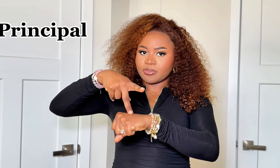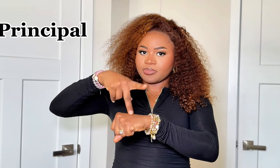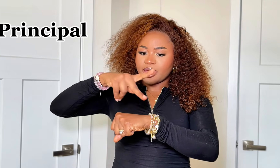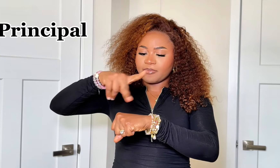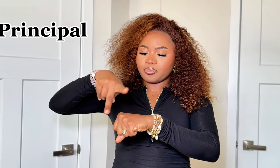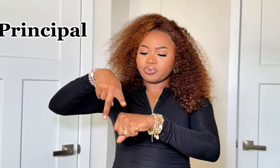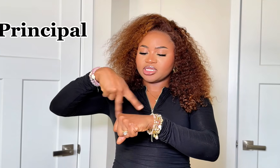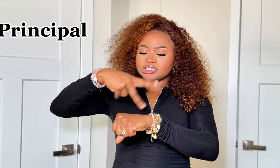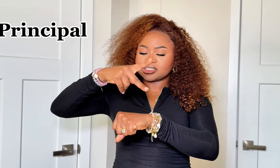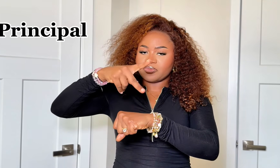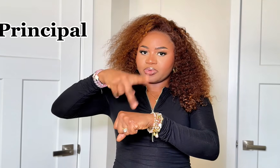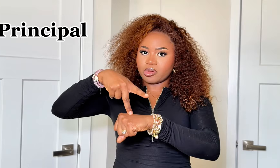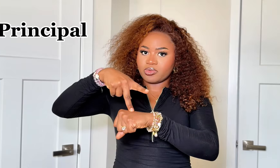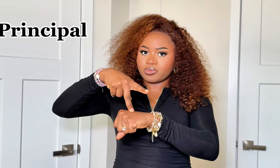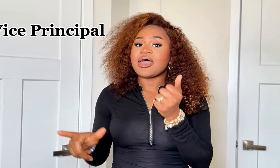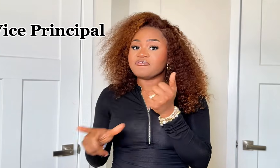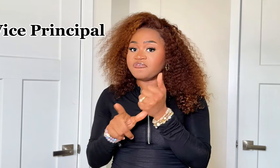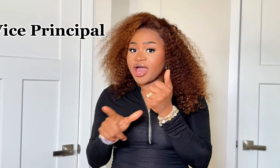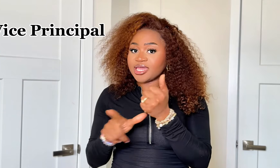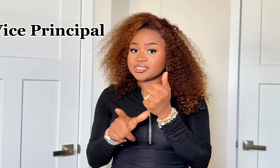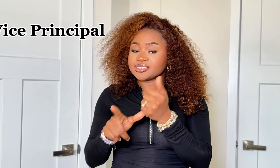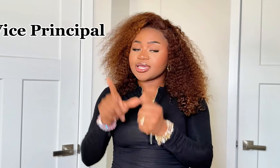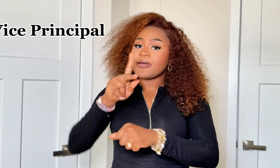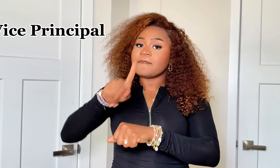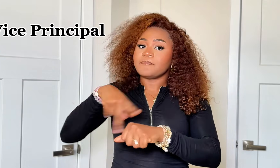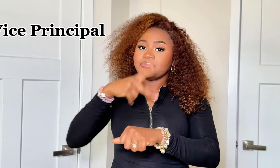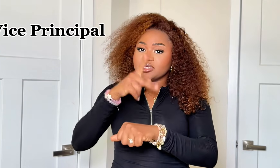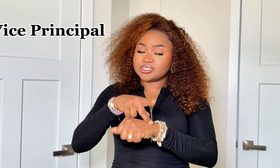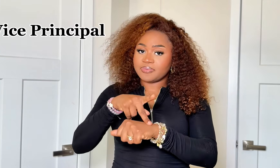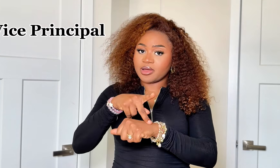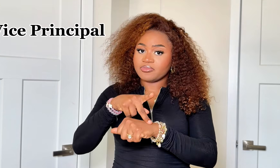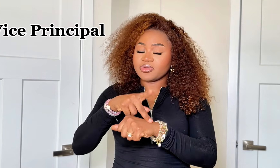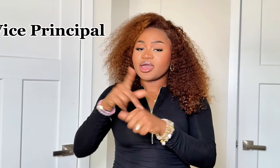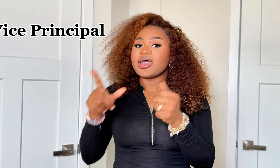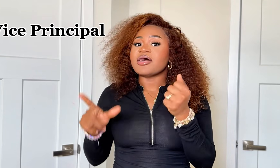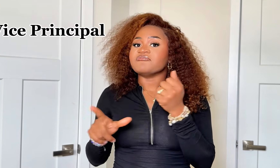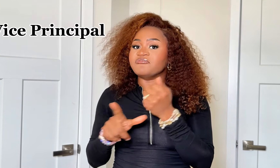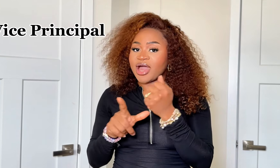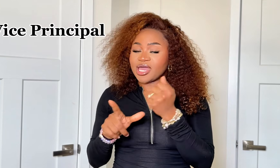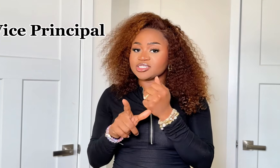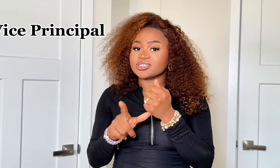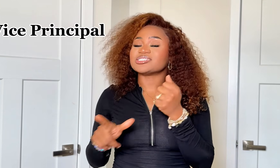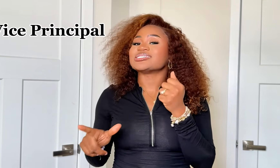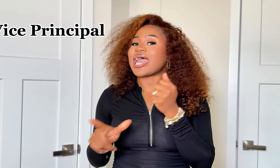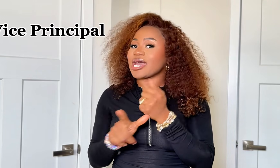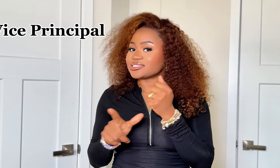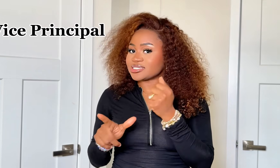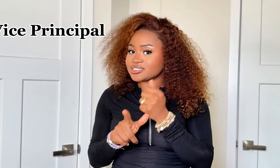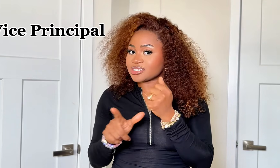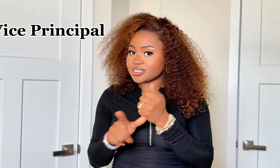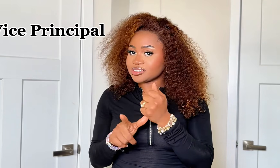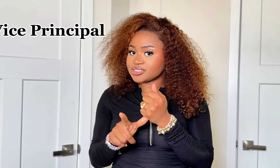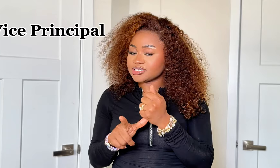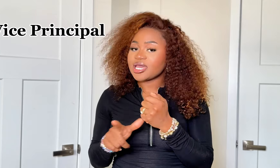Like principal. Vice principal. Vice, so this is like assistant,